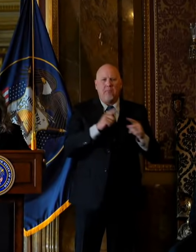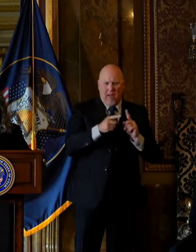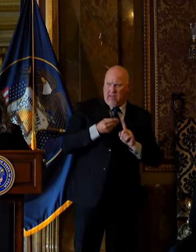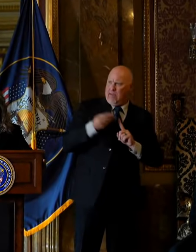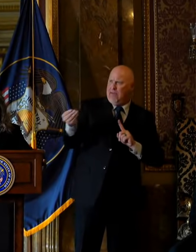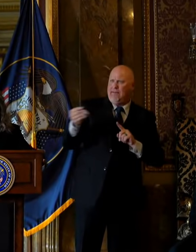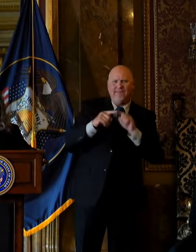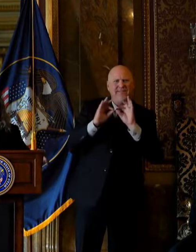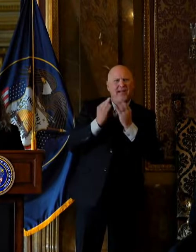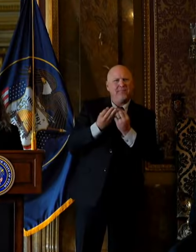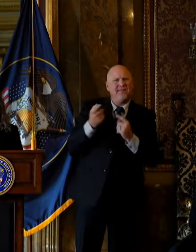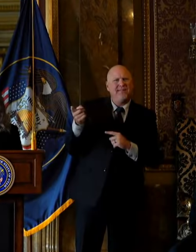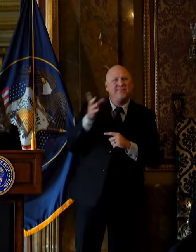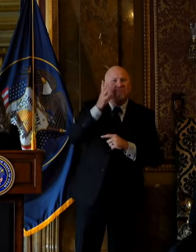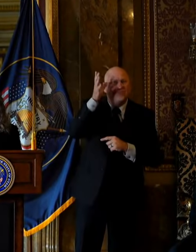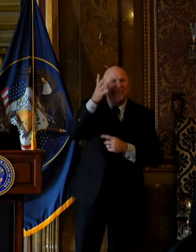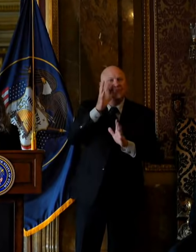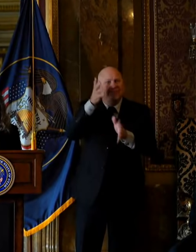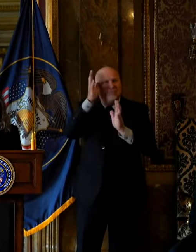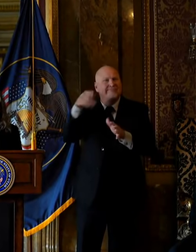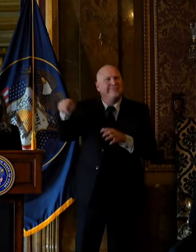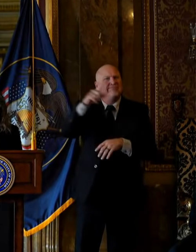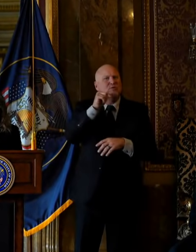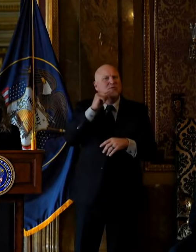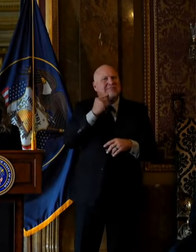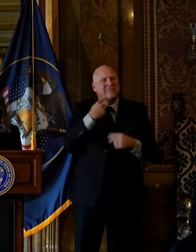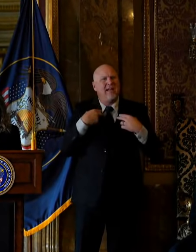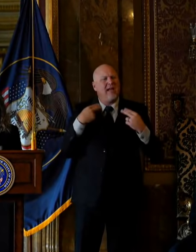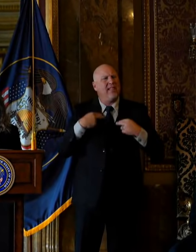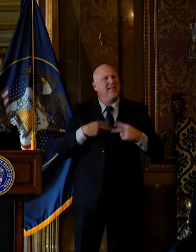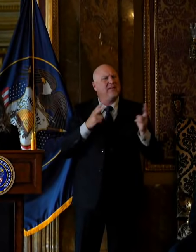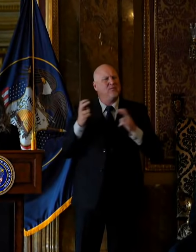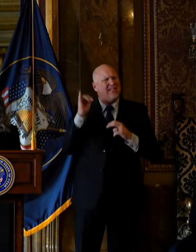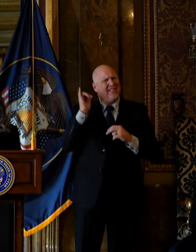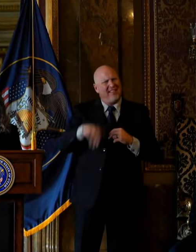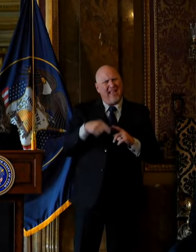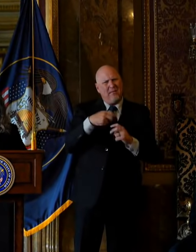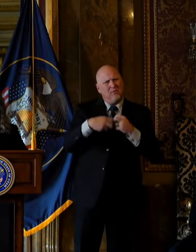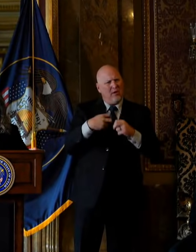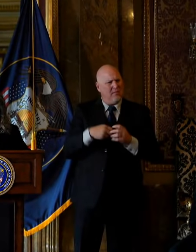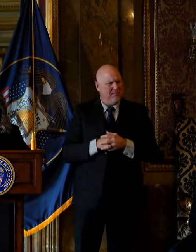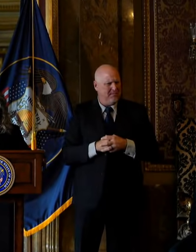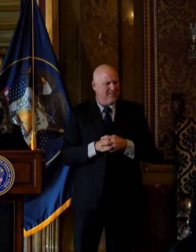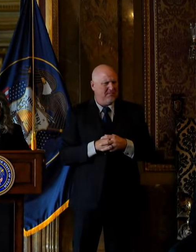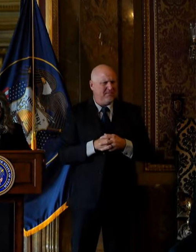with the hospitals. We're just adding straw to the back of the proverbial camel.